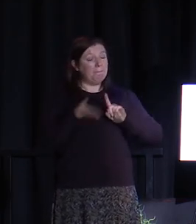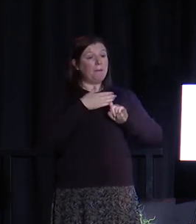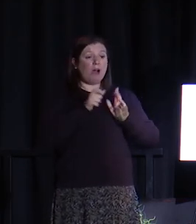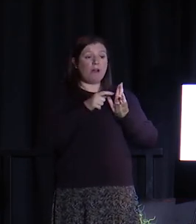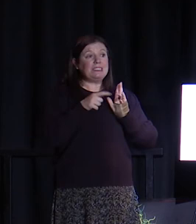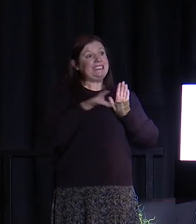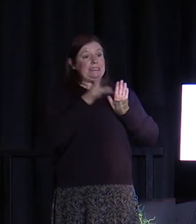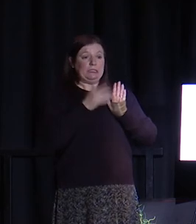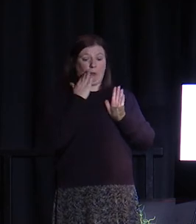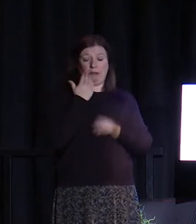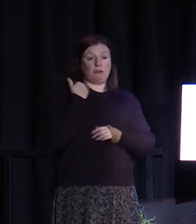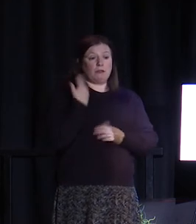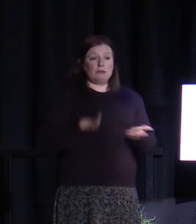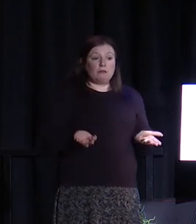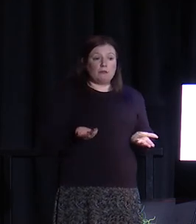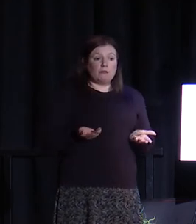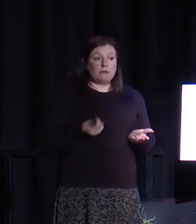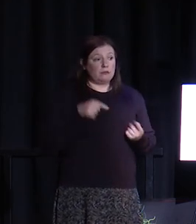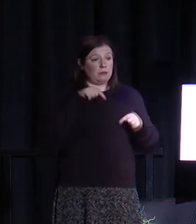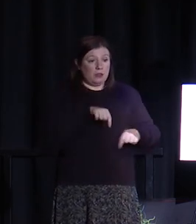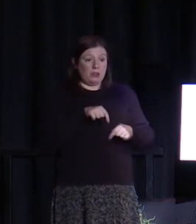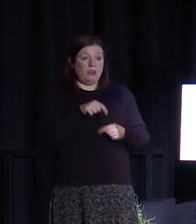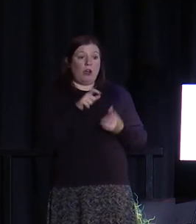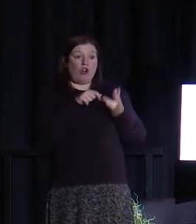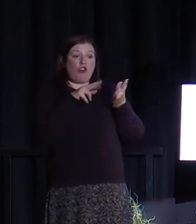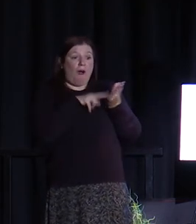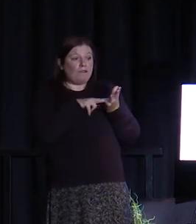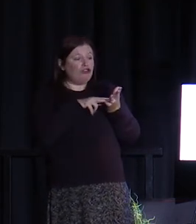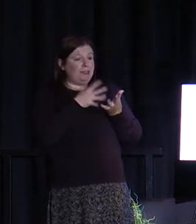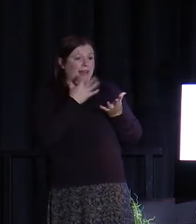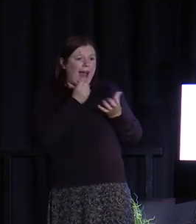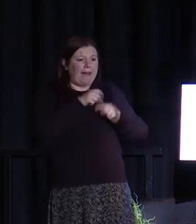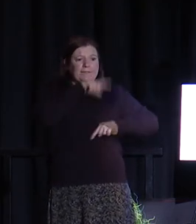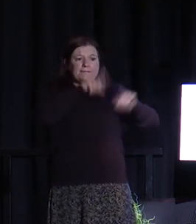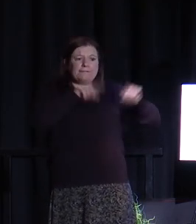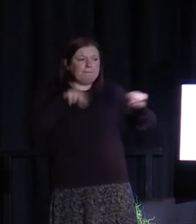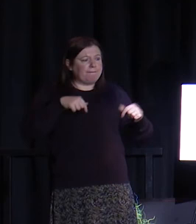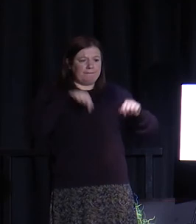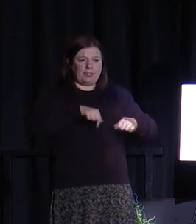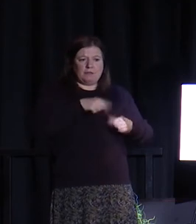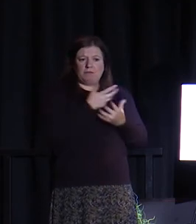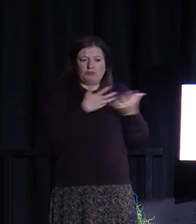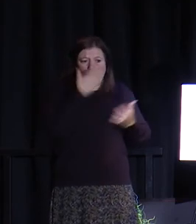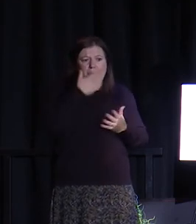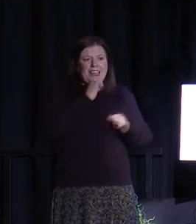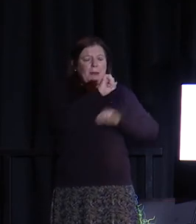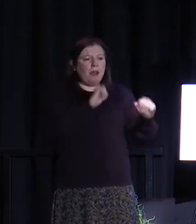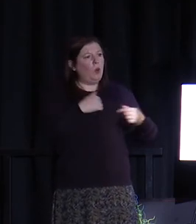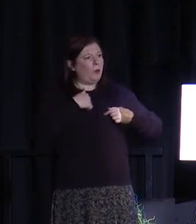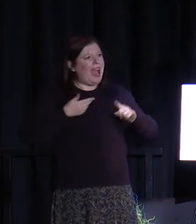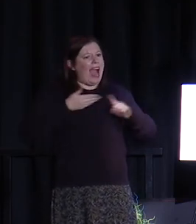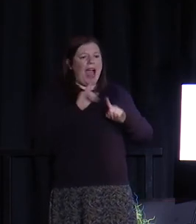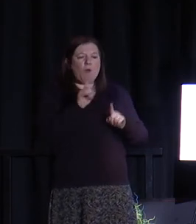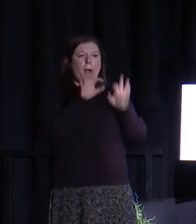diverse population. This is a city which has turned two tones into one voice, which seeks to be the city of peace and reconciliation, but which is